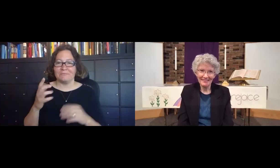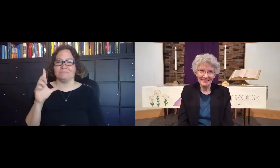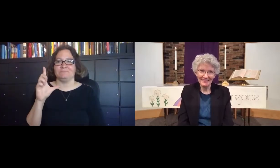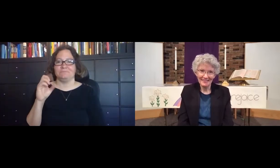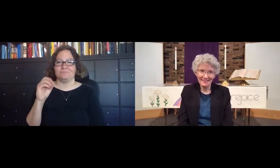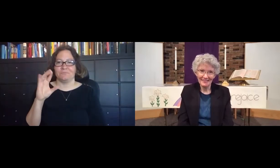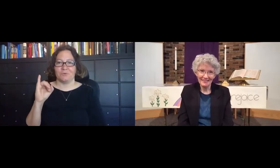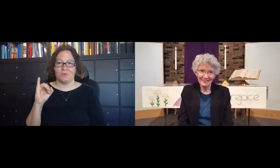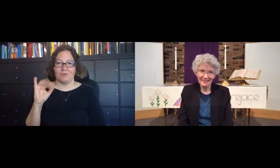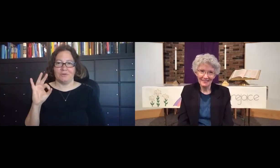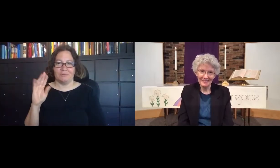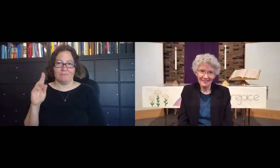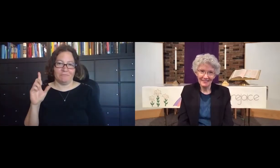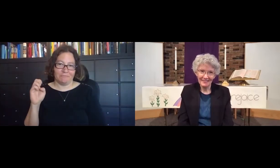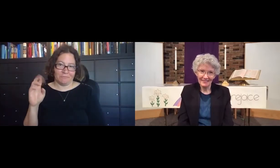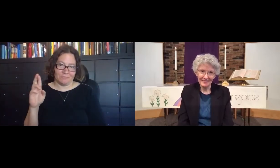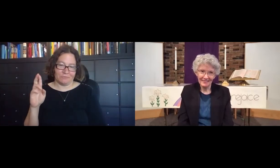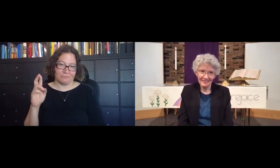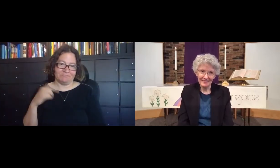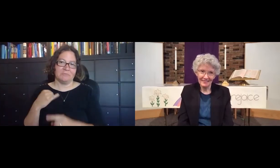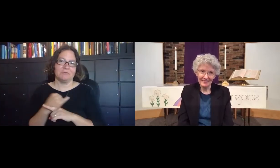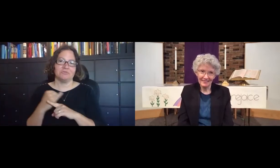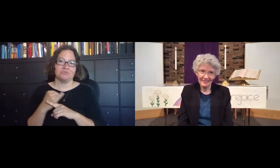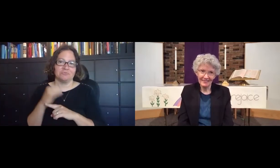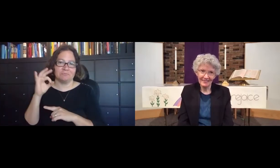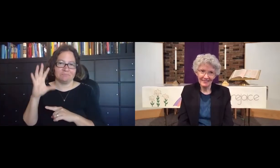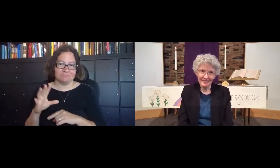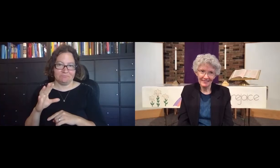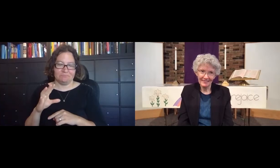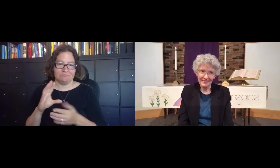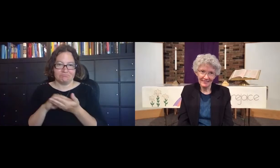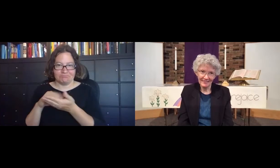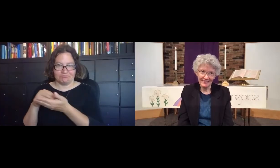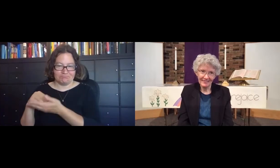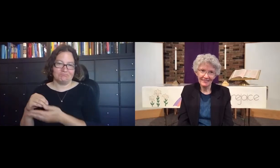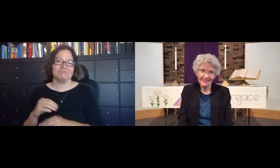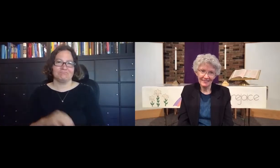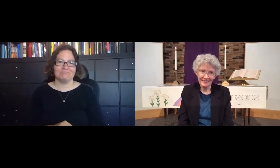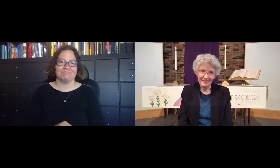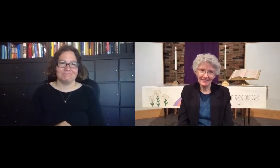Good morning, my name is Lori Fuller. I'm a pastoral intern.